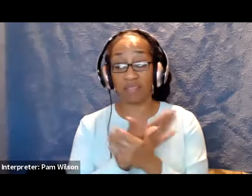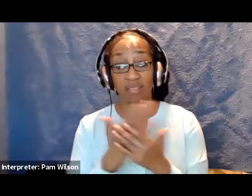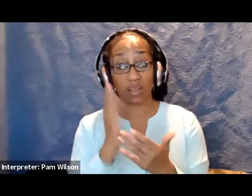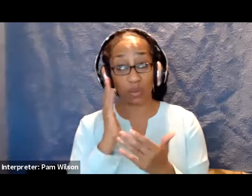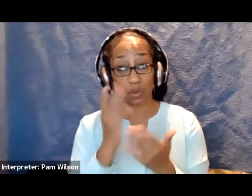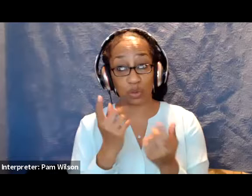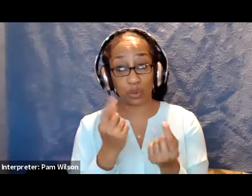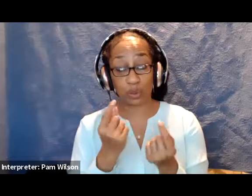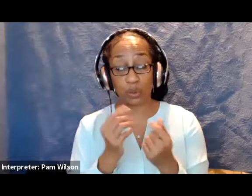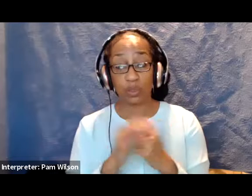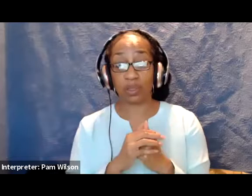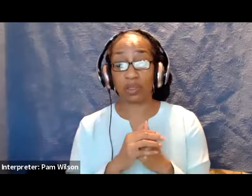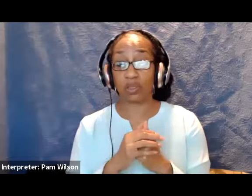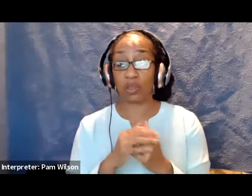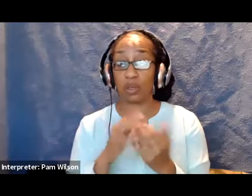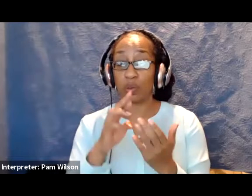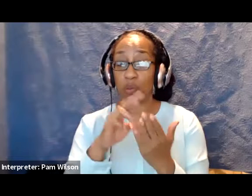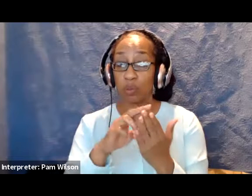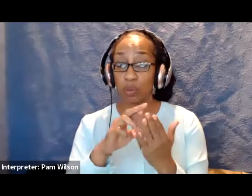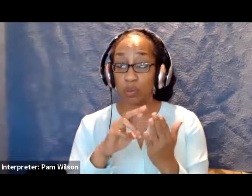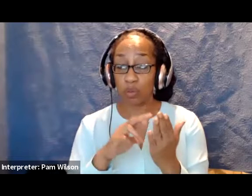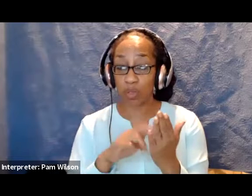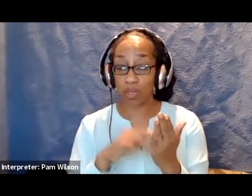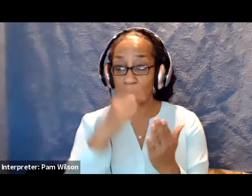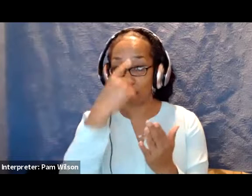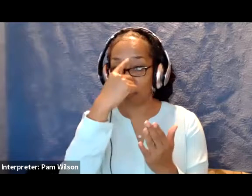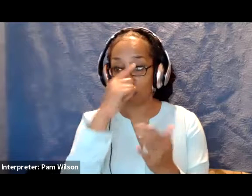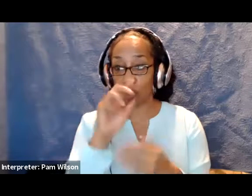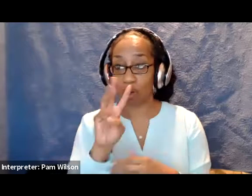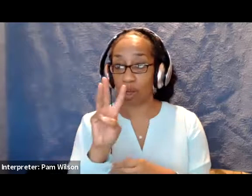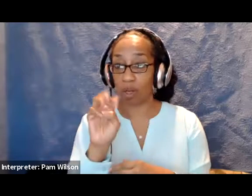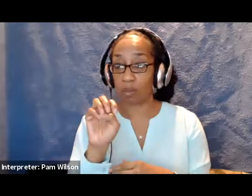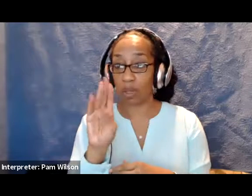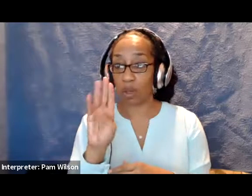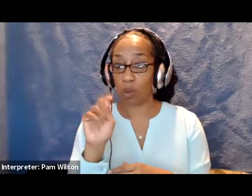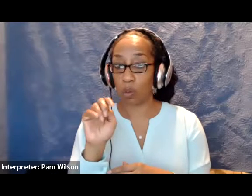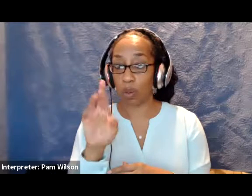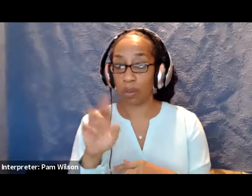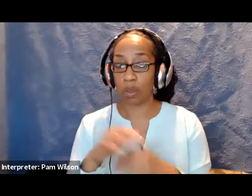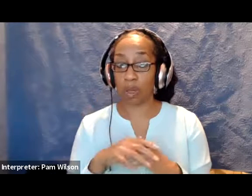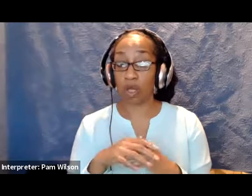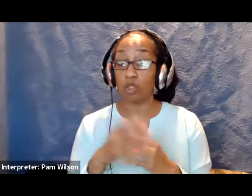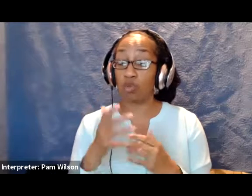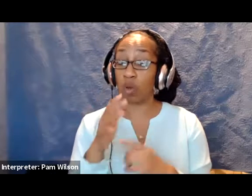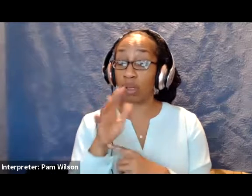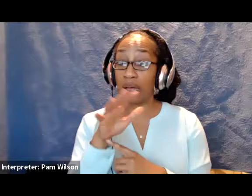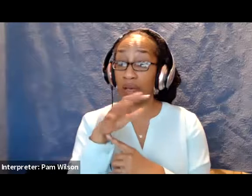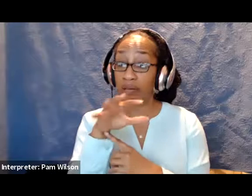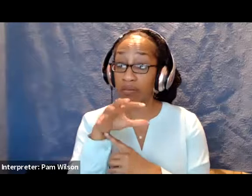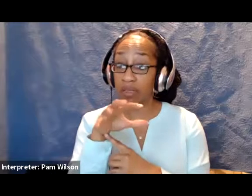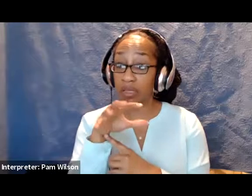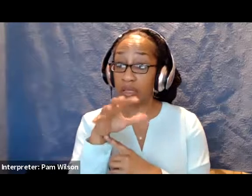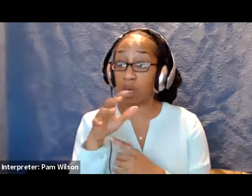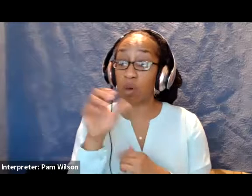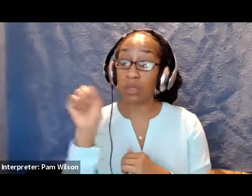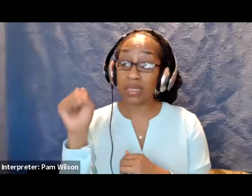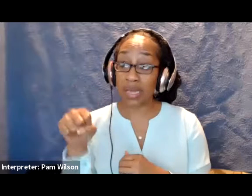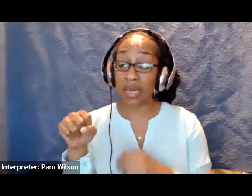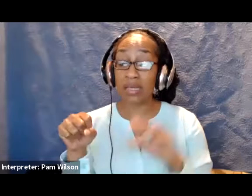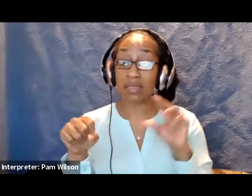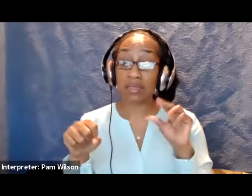when you are registering for your webinar. Video, do you want video enabled or not? See,